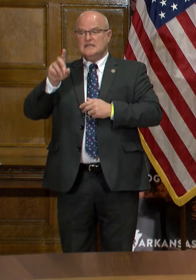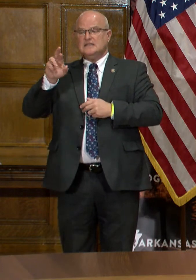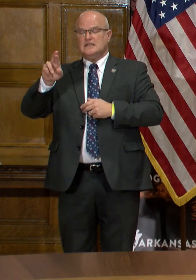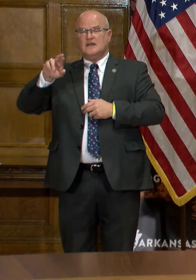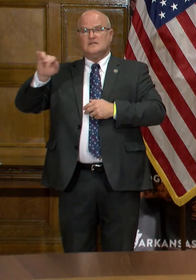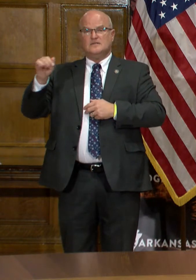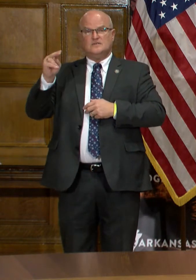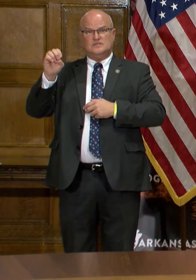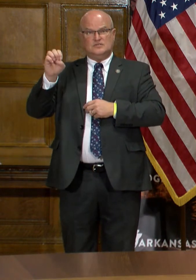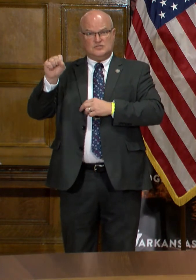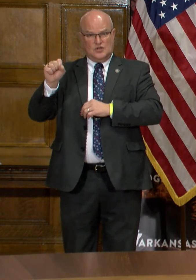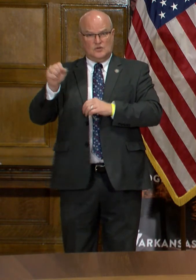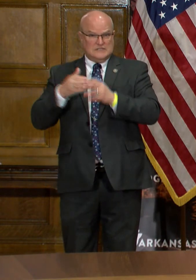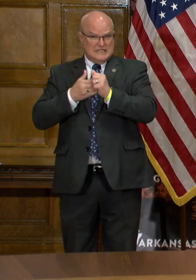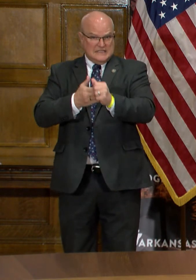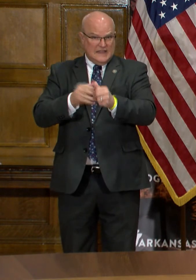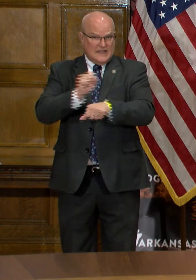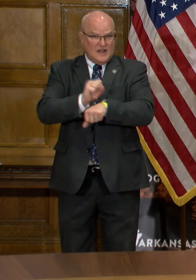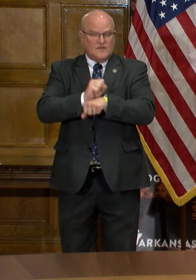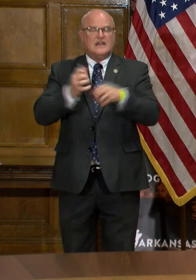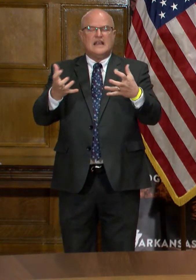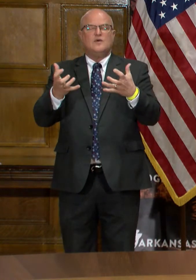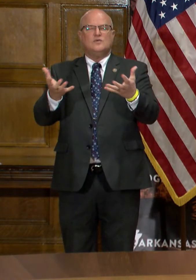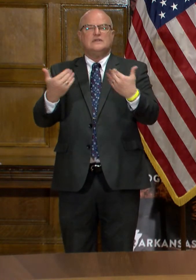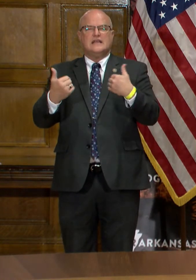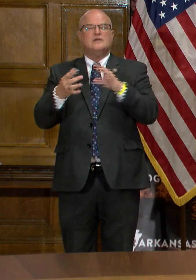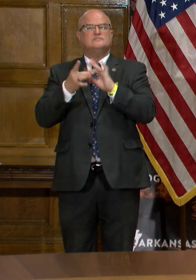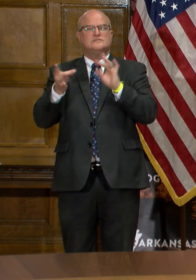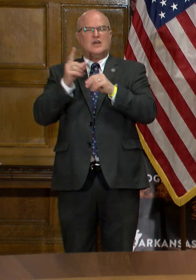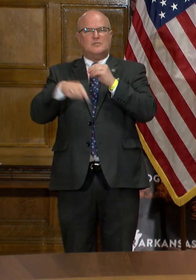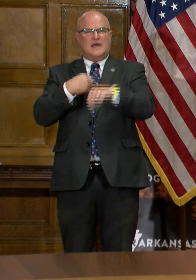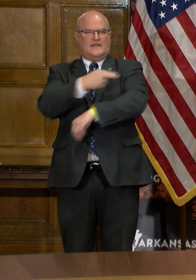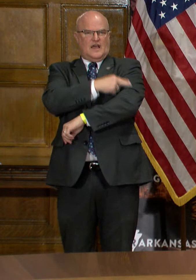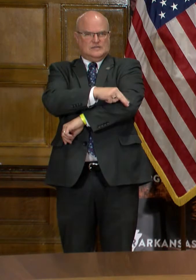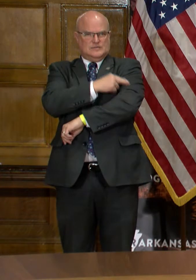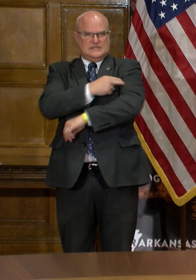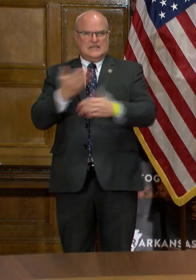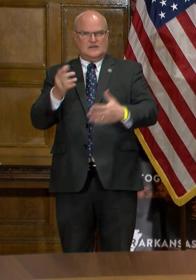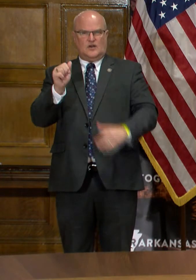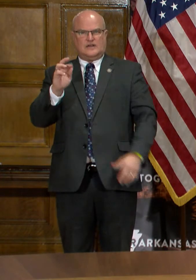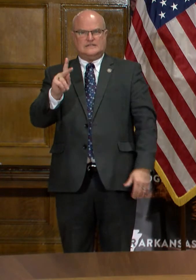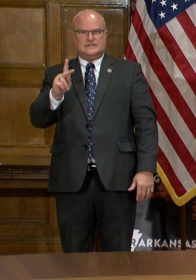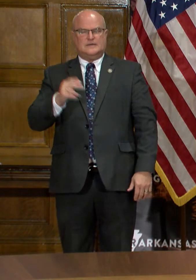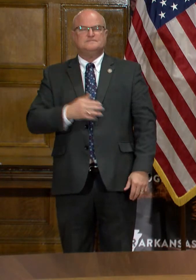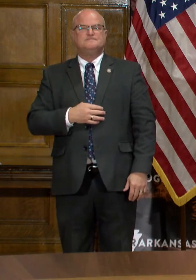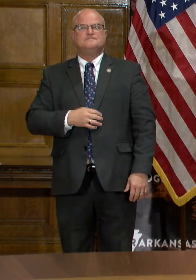that effort, and I wanted her to give her perspective on where we are in our hospitalizations in Arkansas.